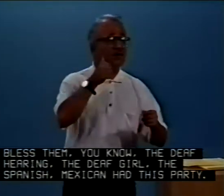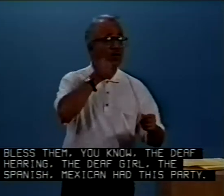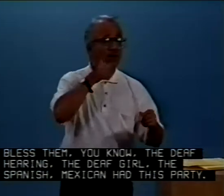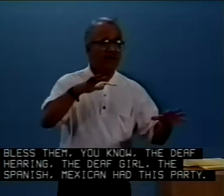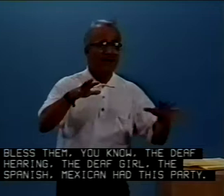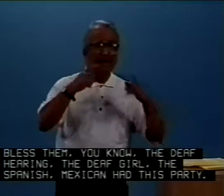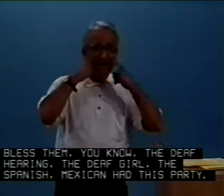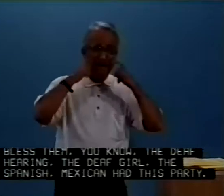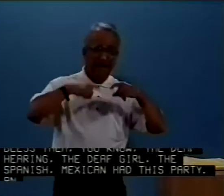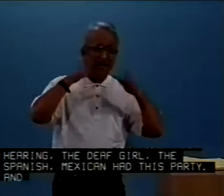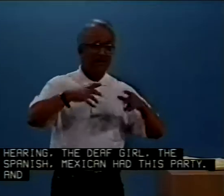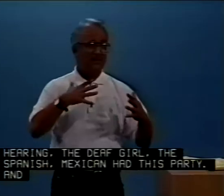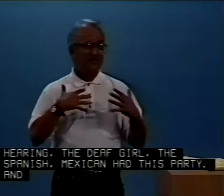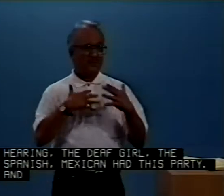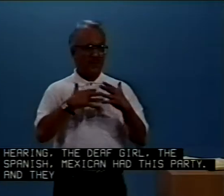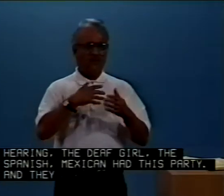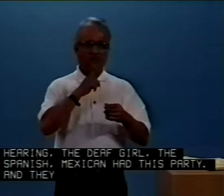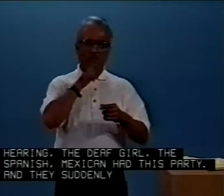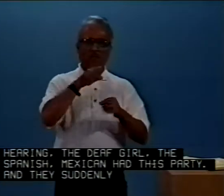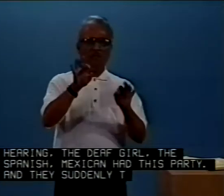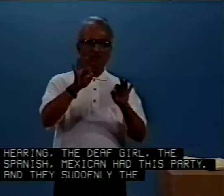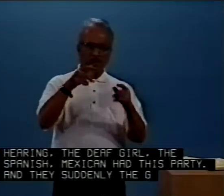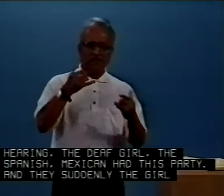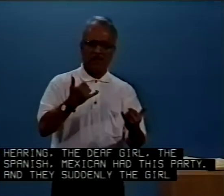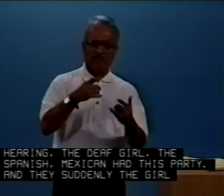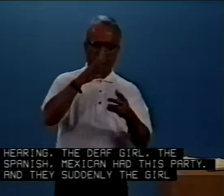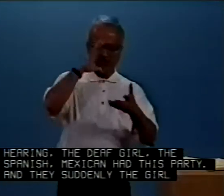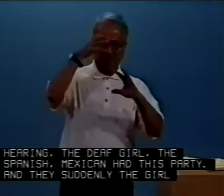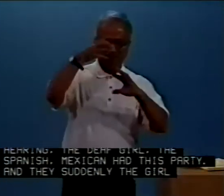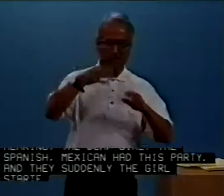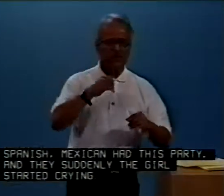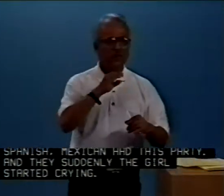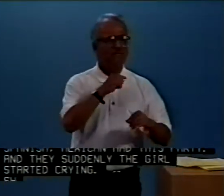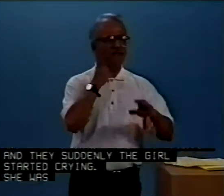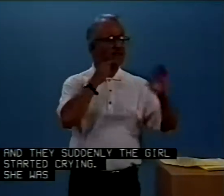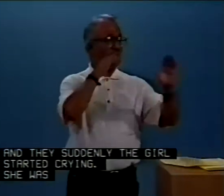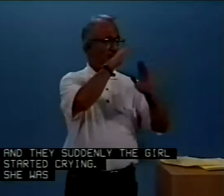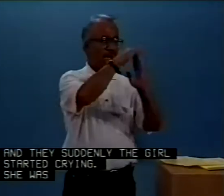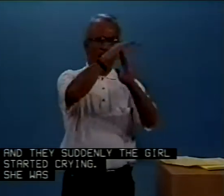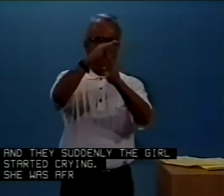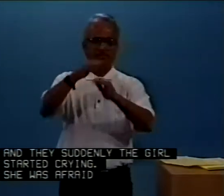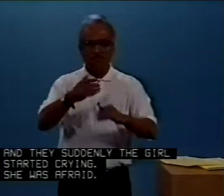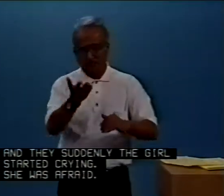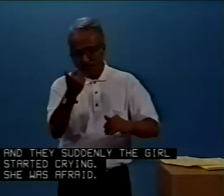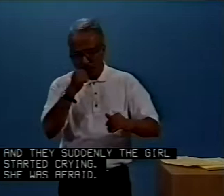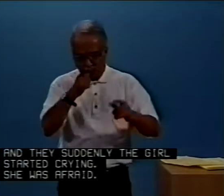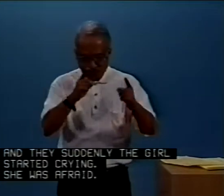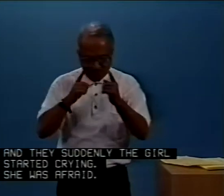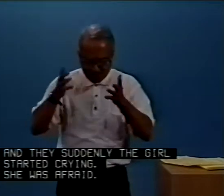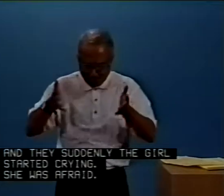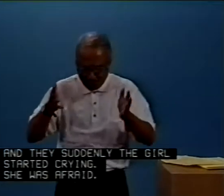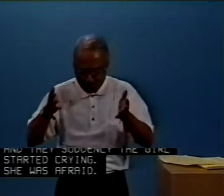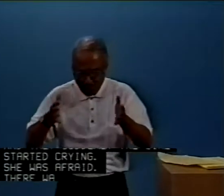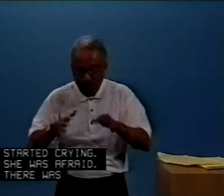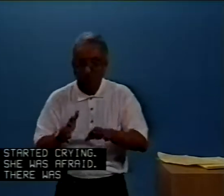suddenly the girl started crying. She was afraid. There was confusion there, and the chaplain said, hold on